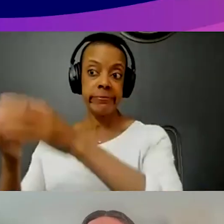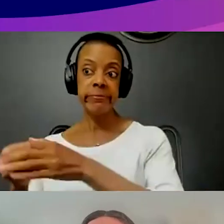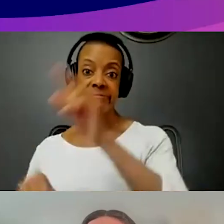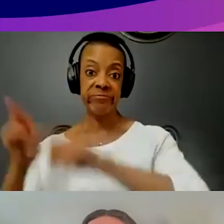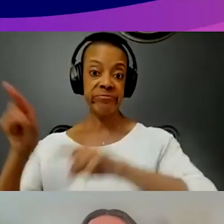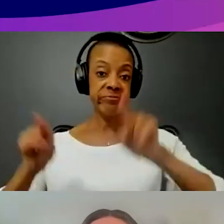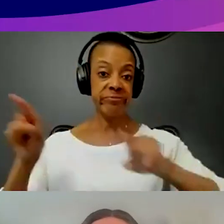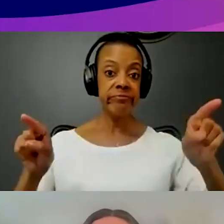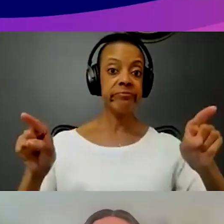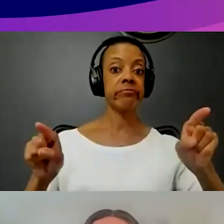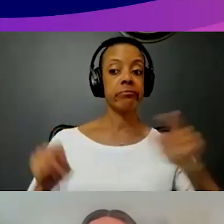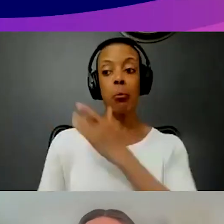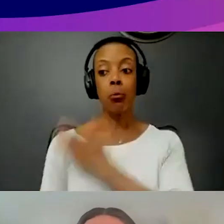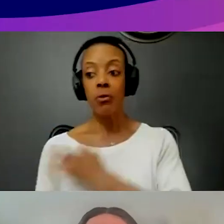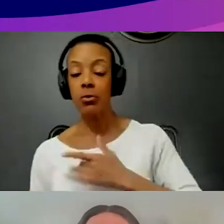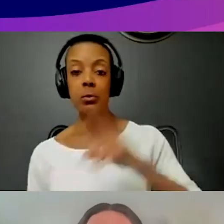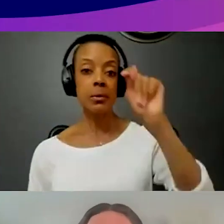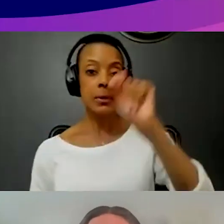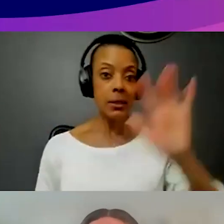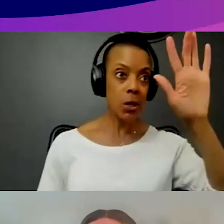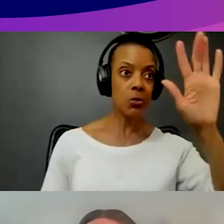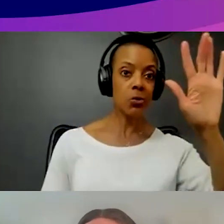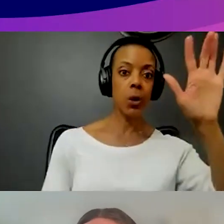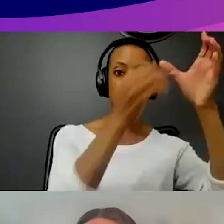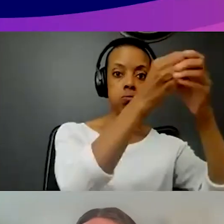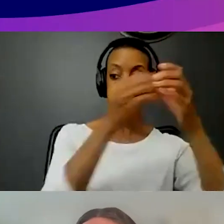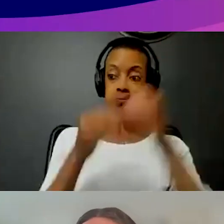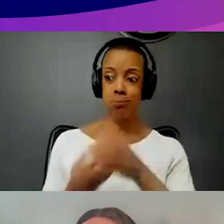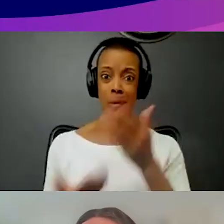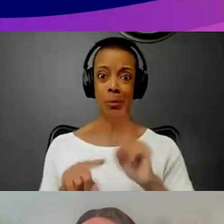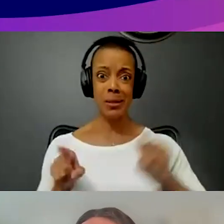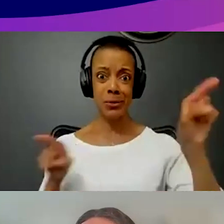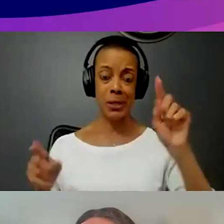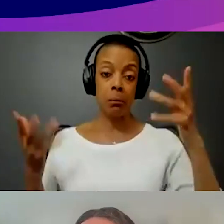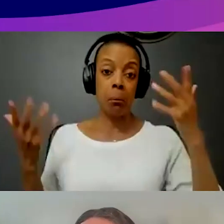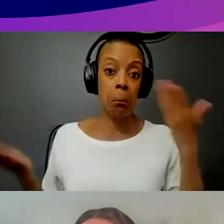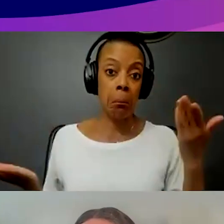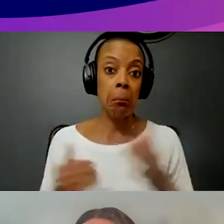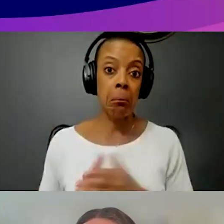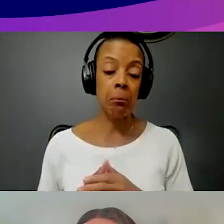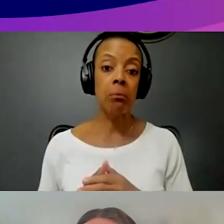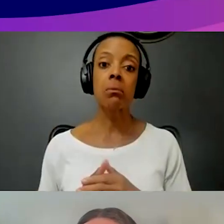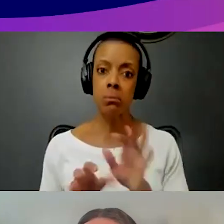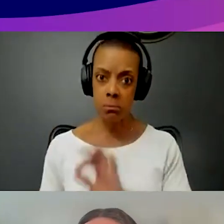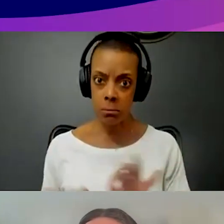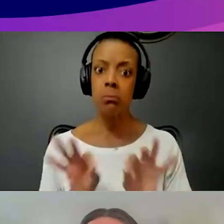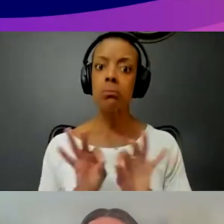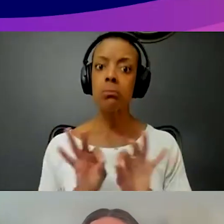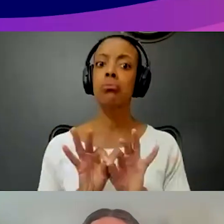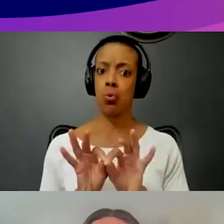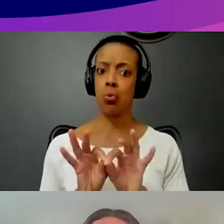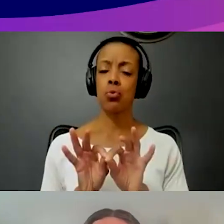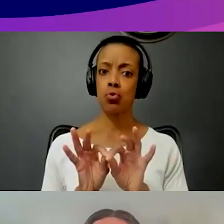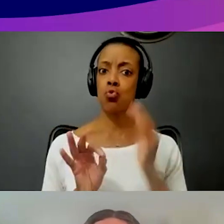provincial or territorial jurisdictions have jurisdiction over this kind of area of policy. So it's very important to know in what contexts